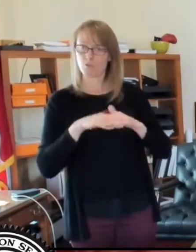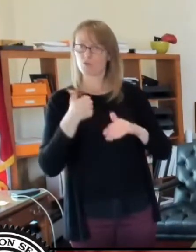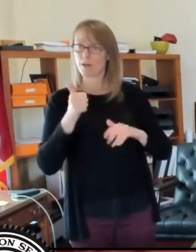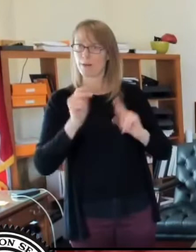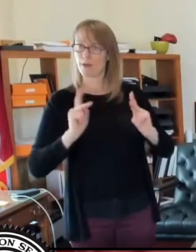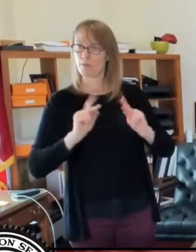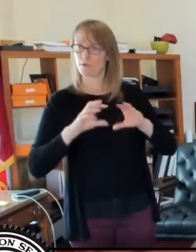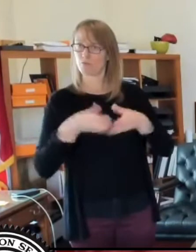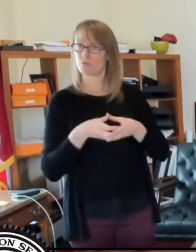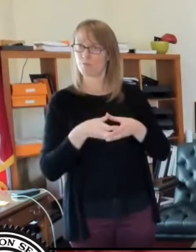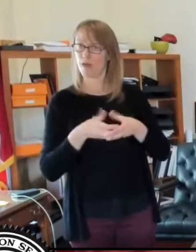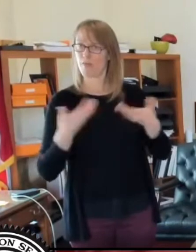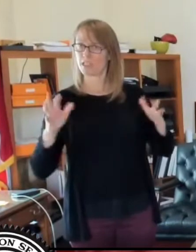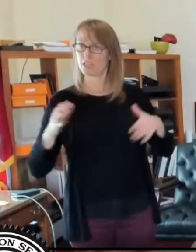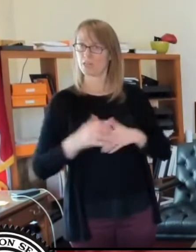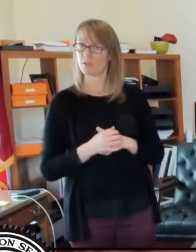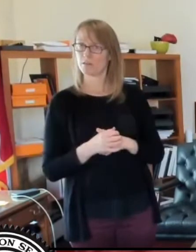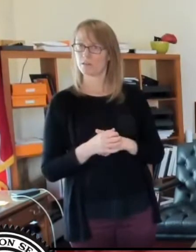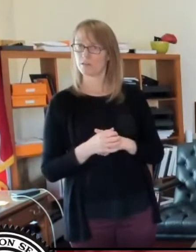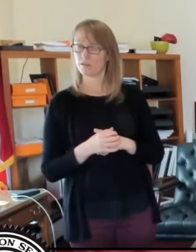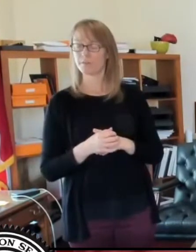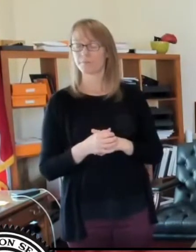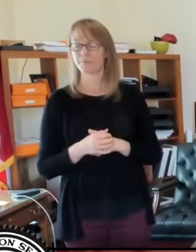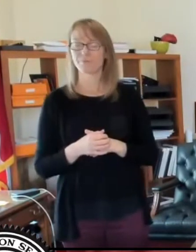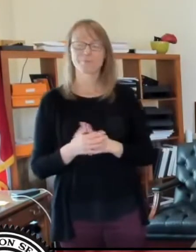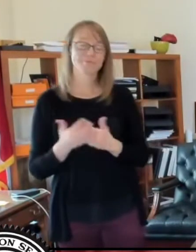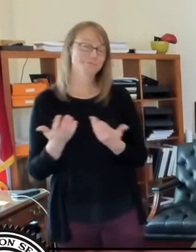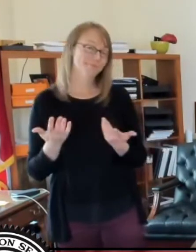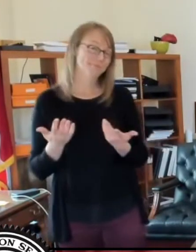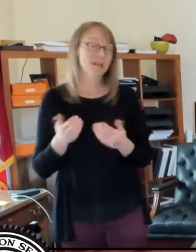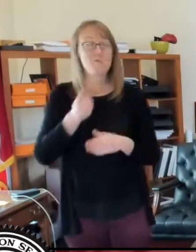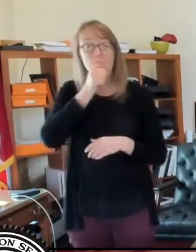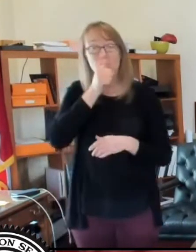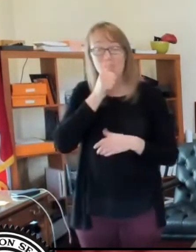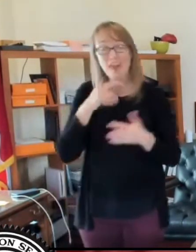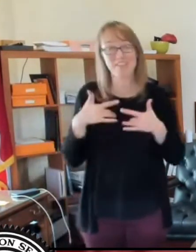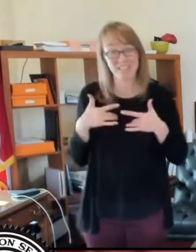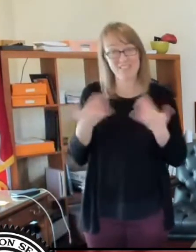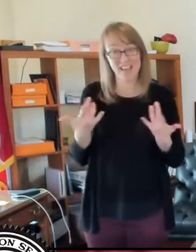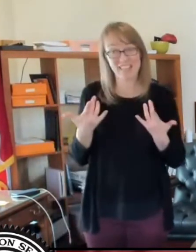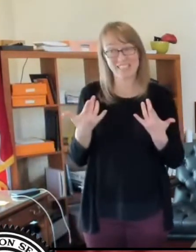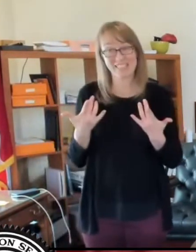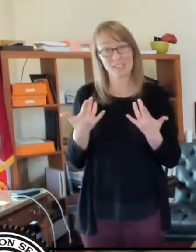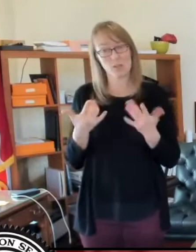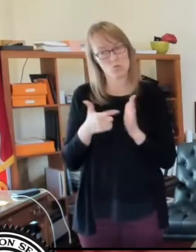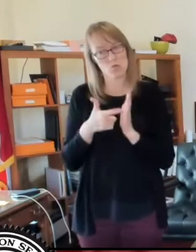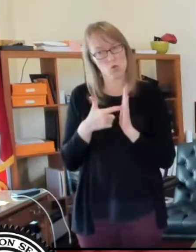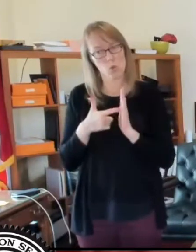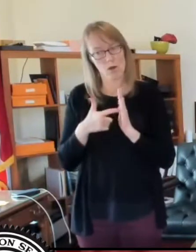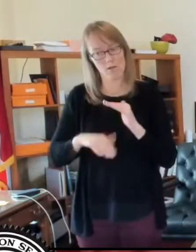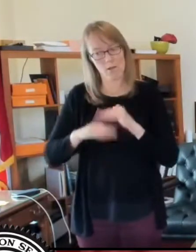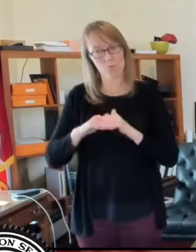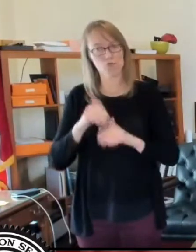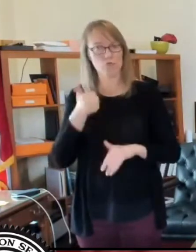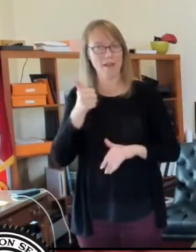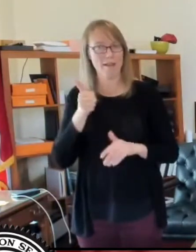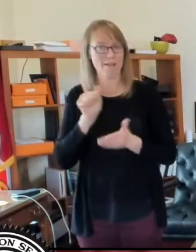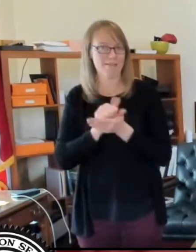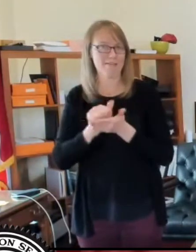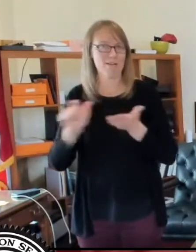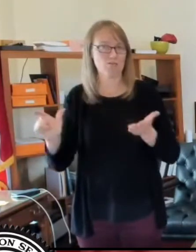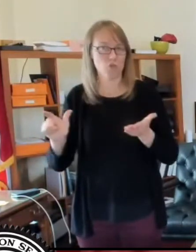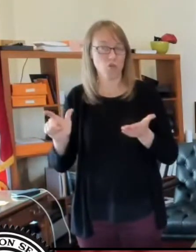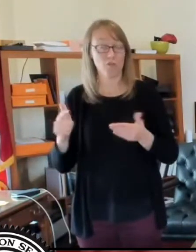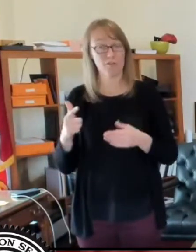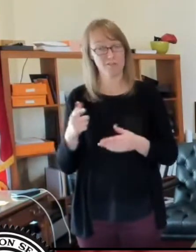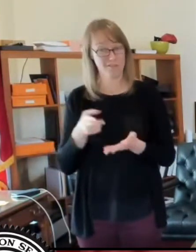honestly, we probably don't know how many people were at your house. But what the message that we were trying to send, and we continue to